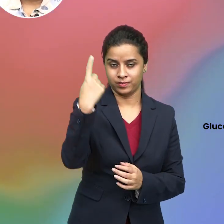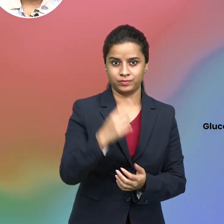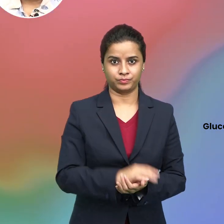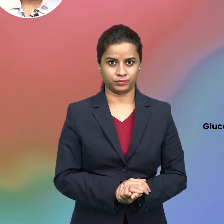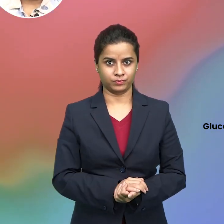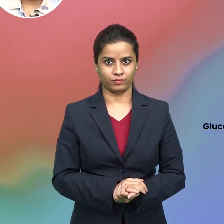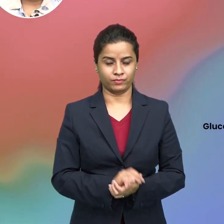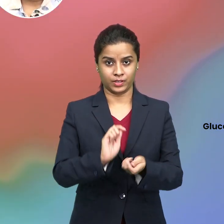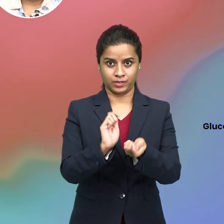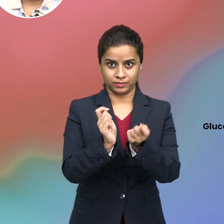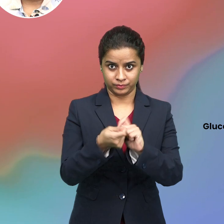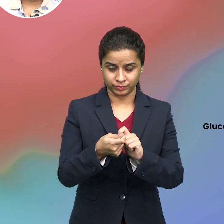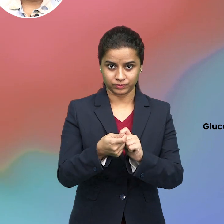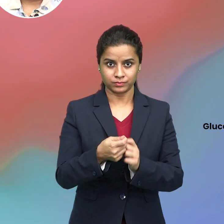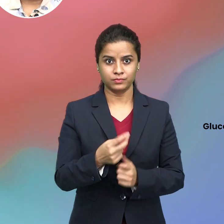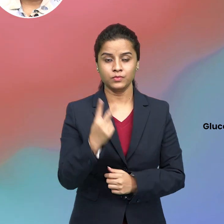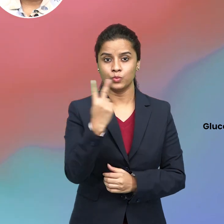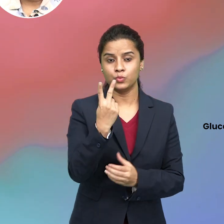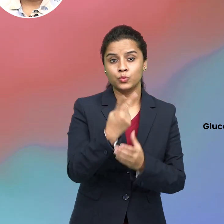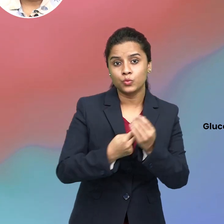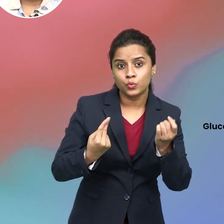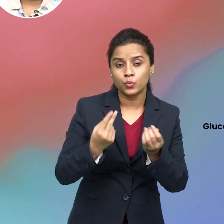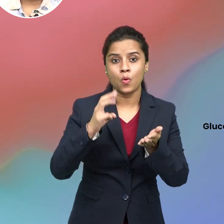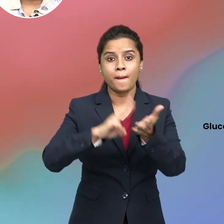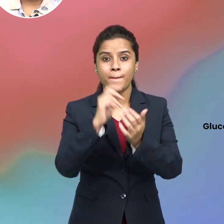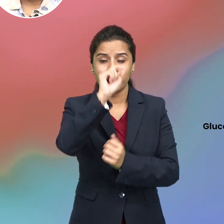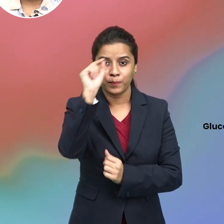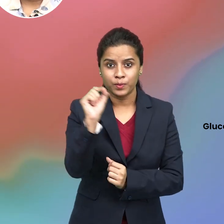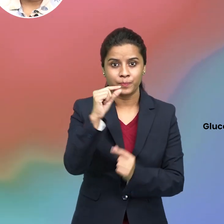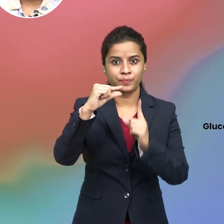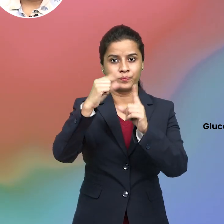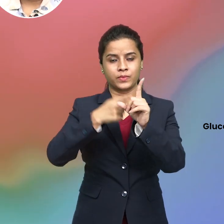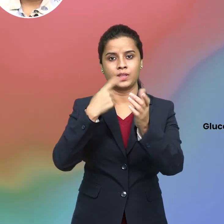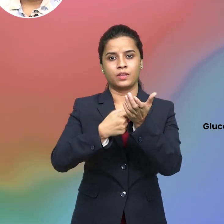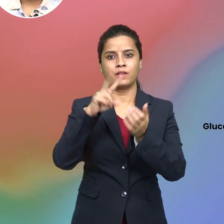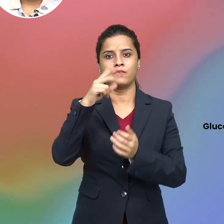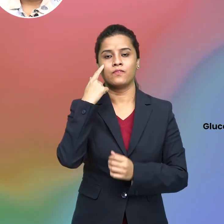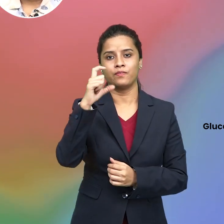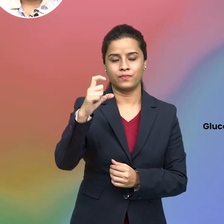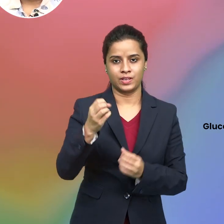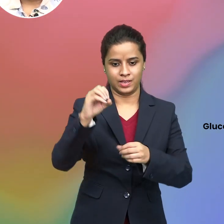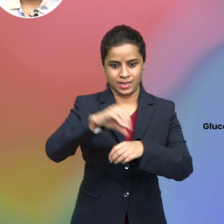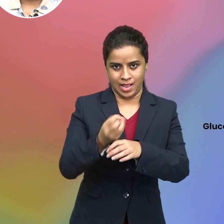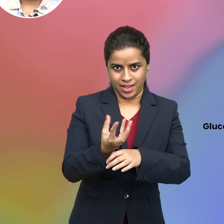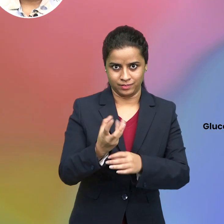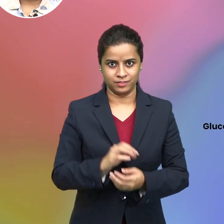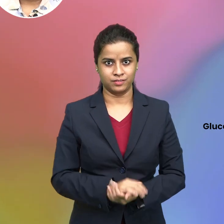First, it is converted into two molecules of pyruvic acid.